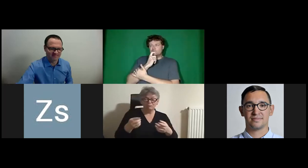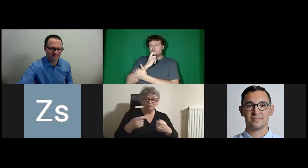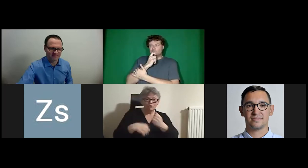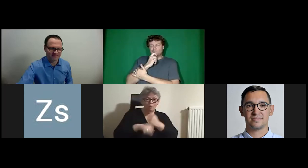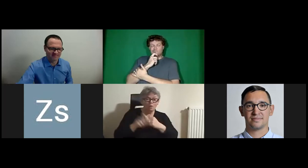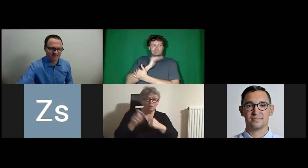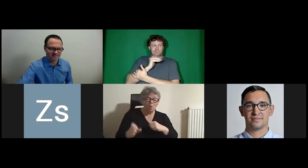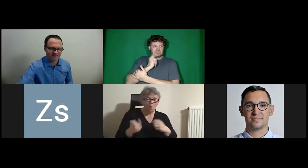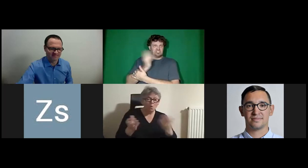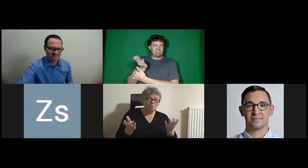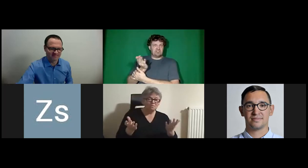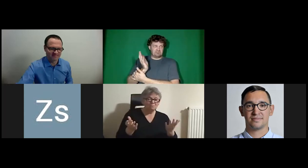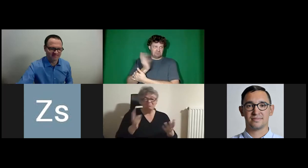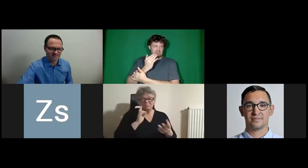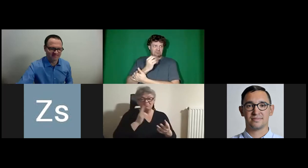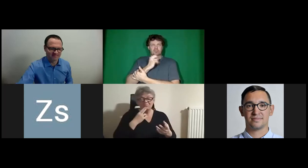Everybody said no.